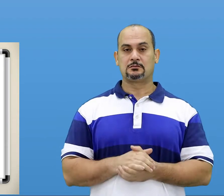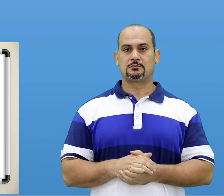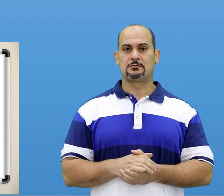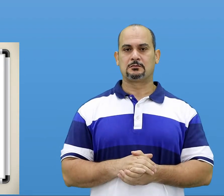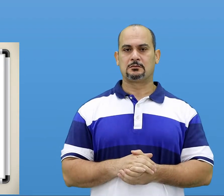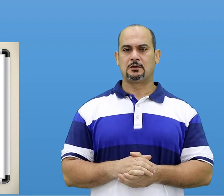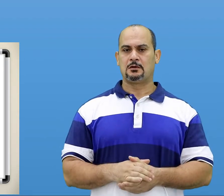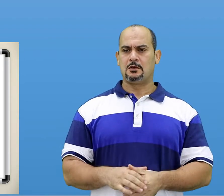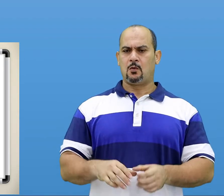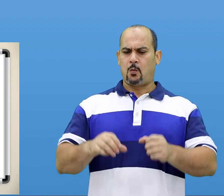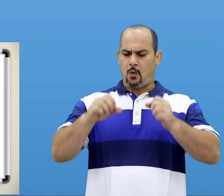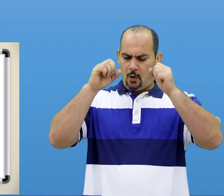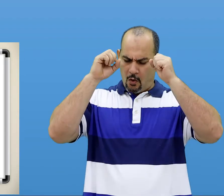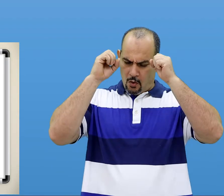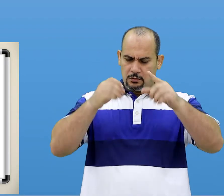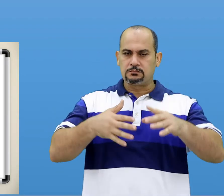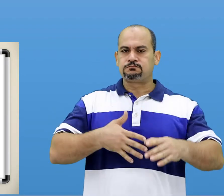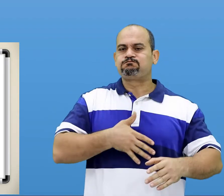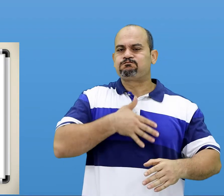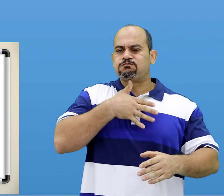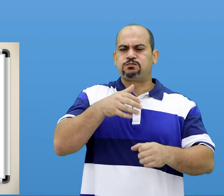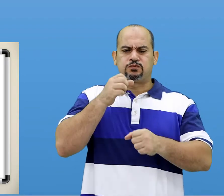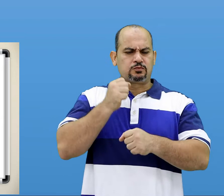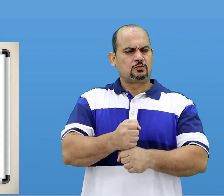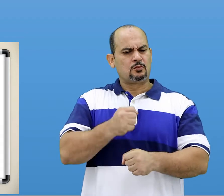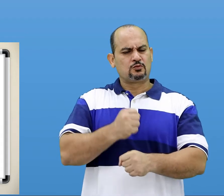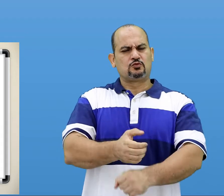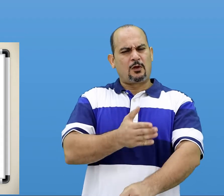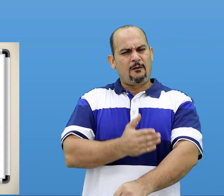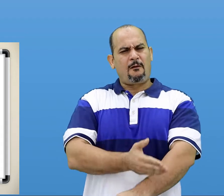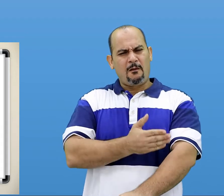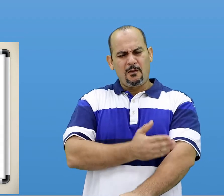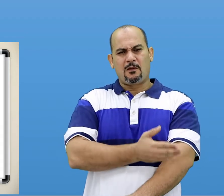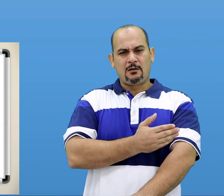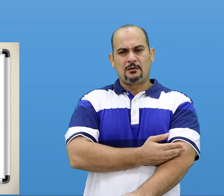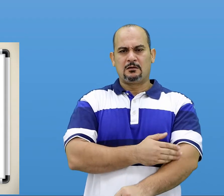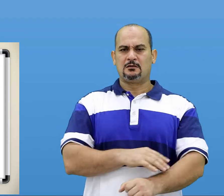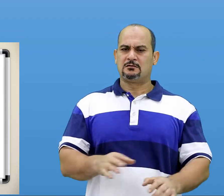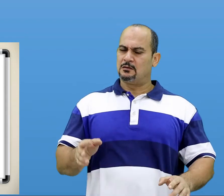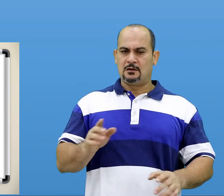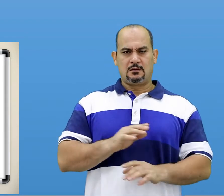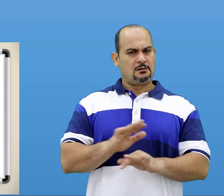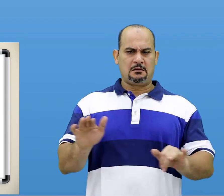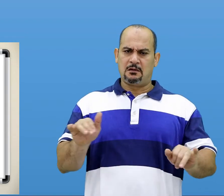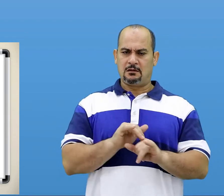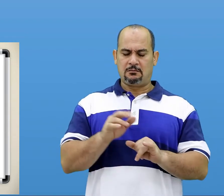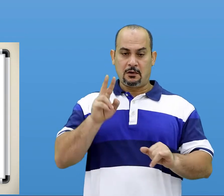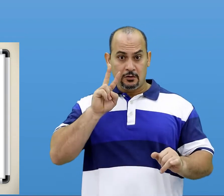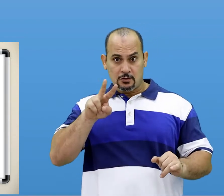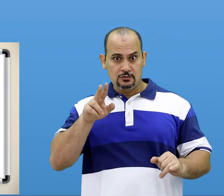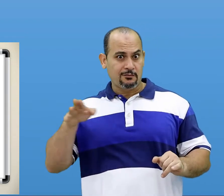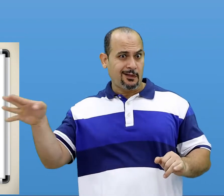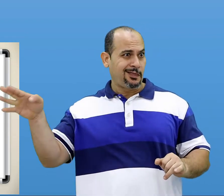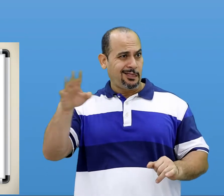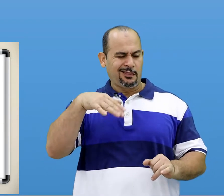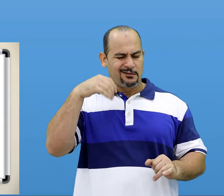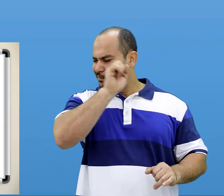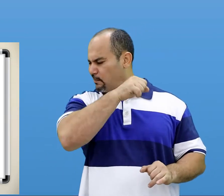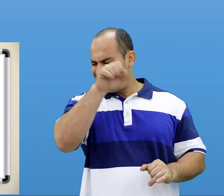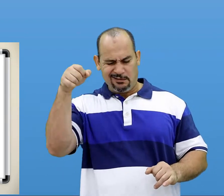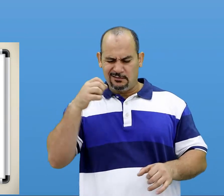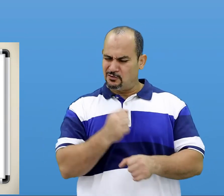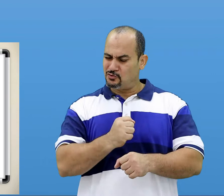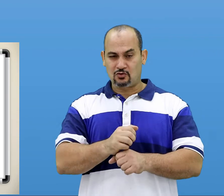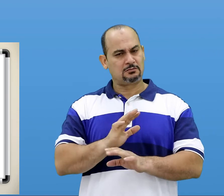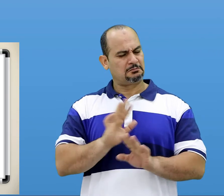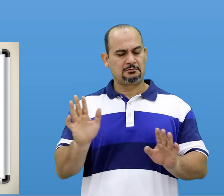word is be so engrossed or absorbed in something that one does not notice other people or things.